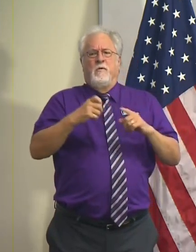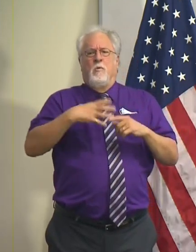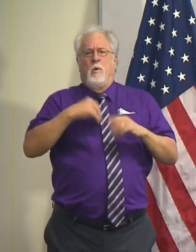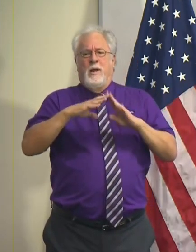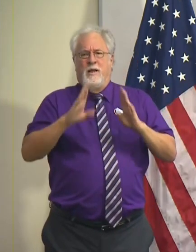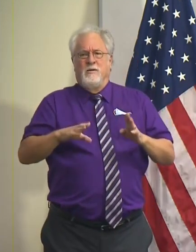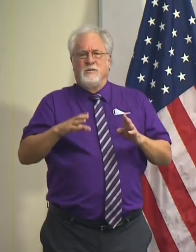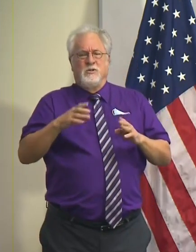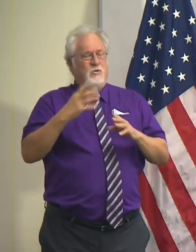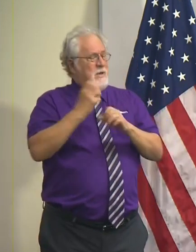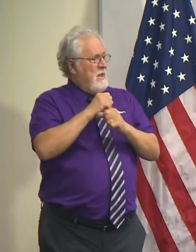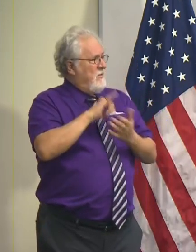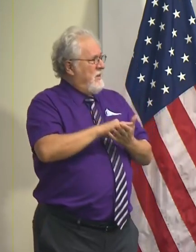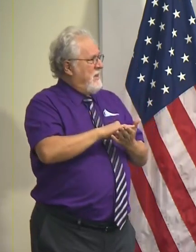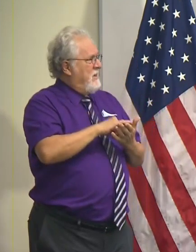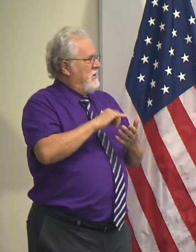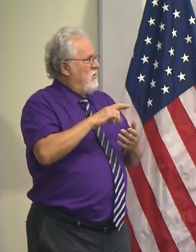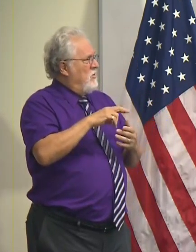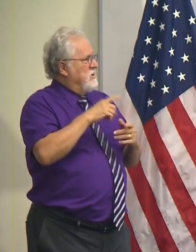Yeah. Yeah.